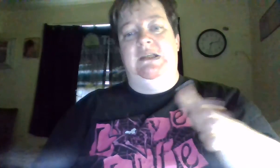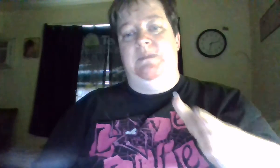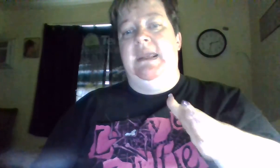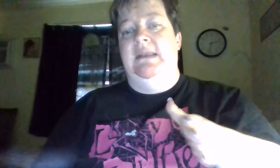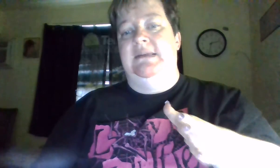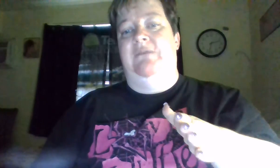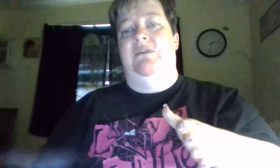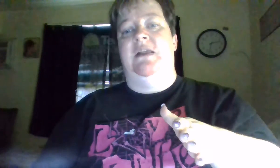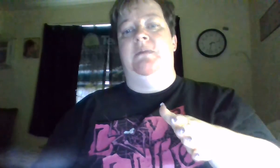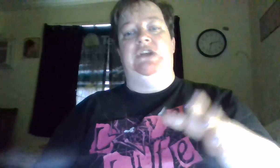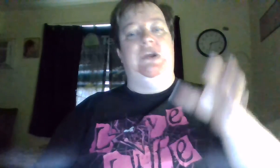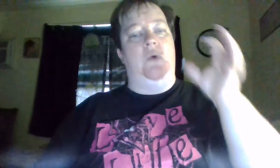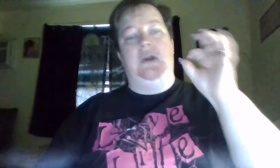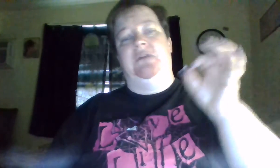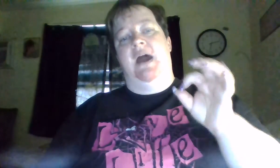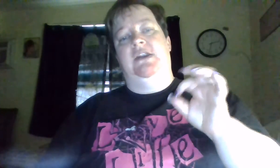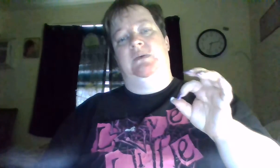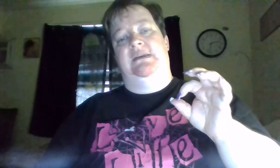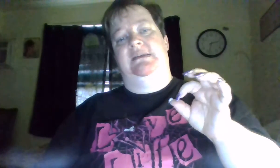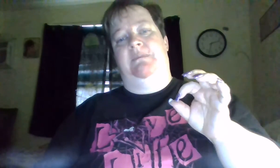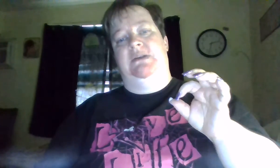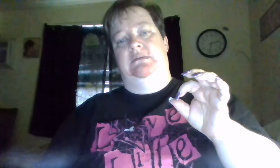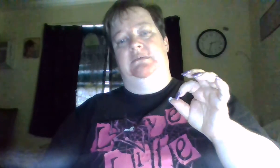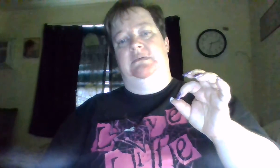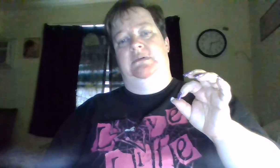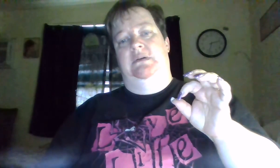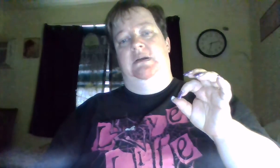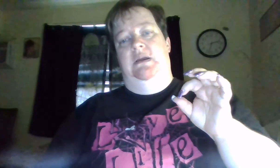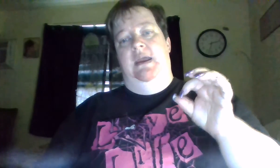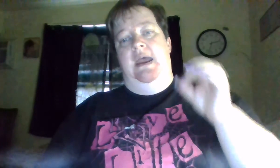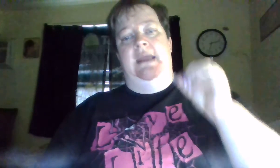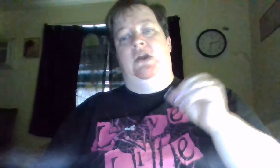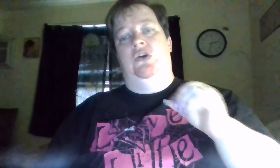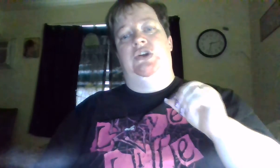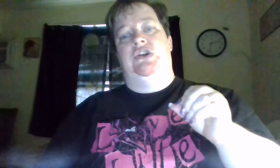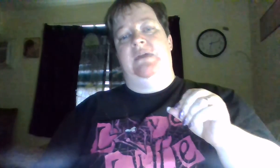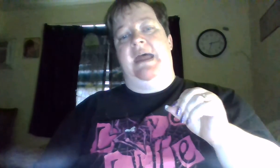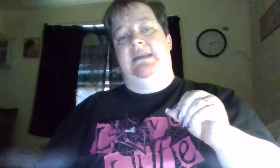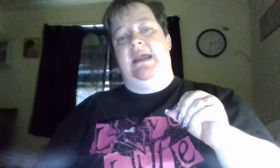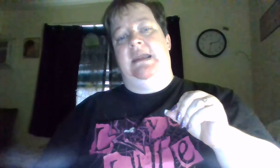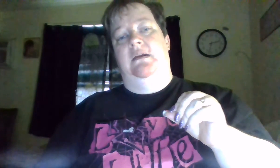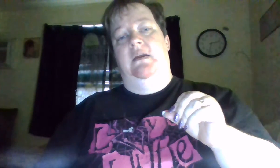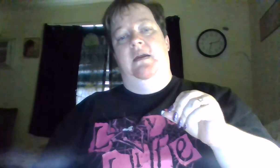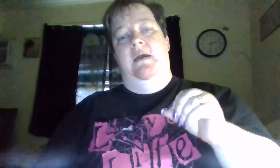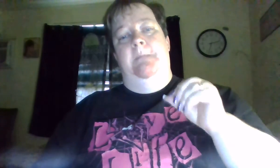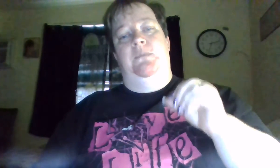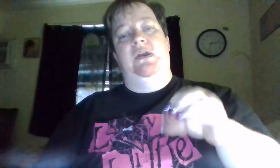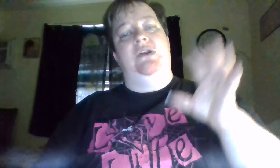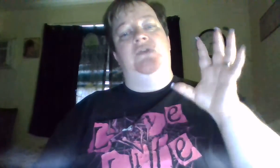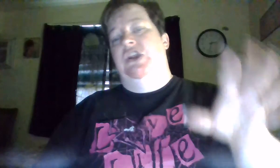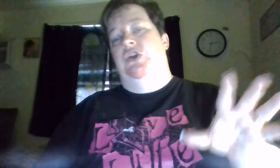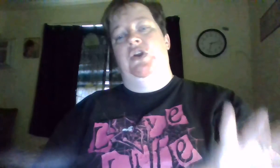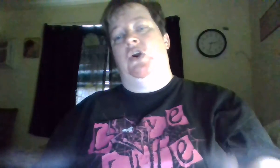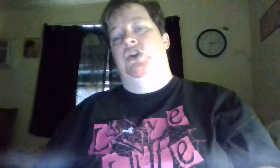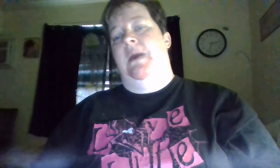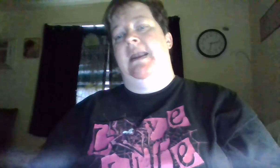he's making this gift available to you. All you've got to do is accept it. And I urge you to do that today. Please don't think you can earn your way to